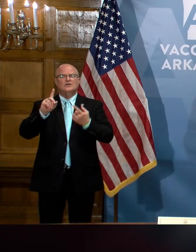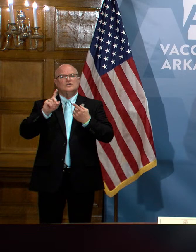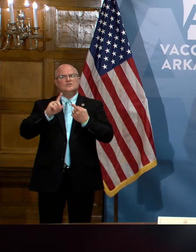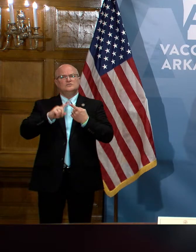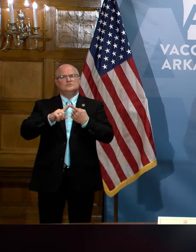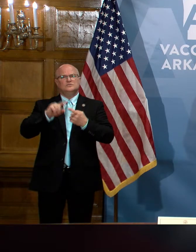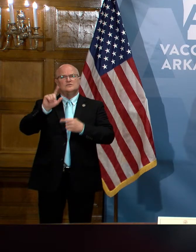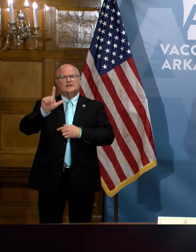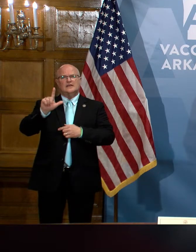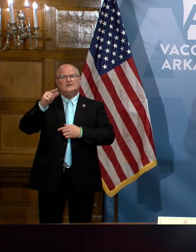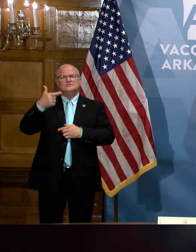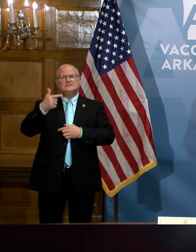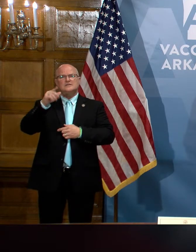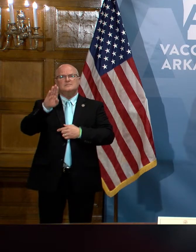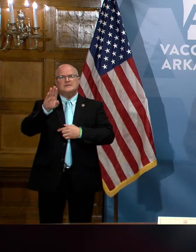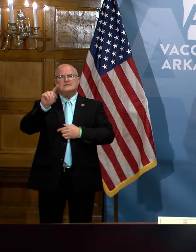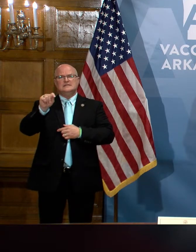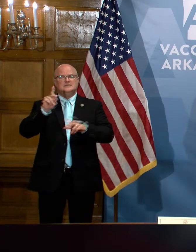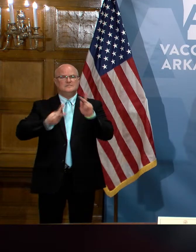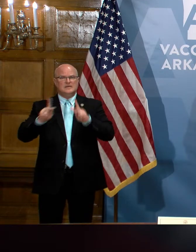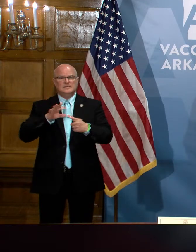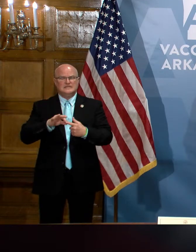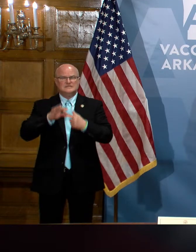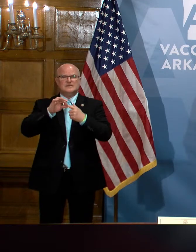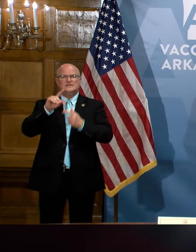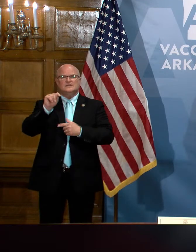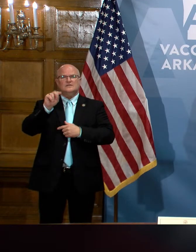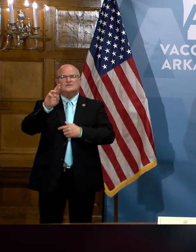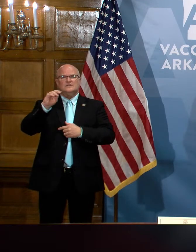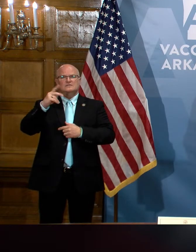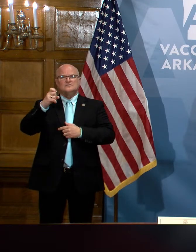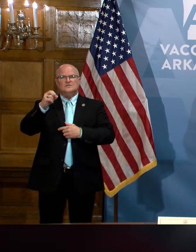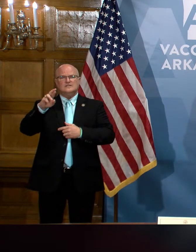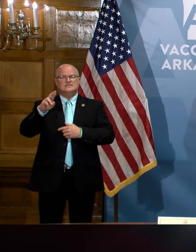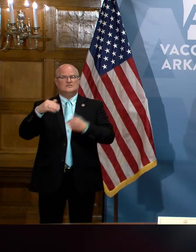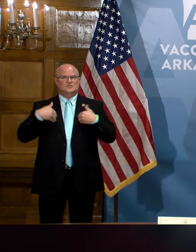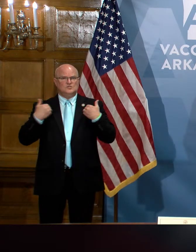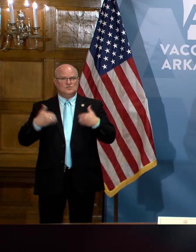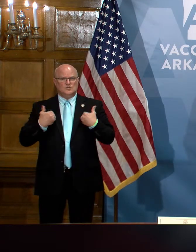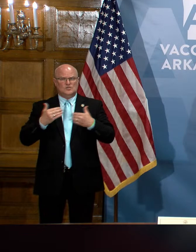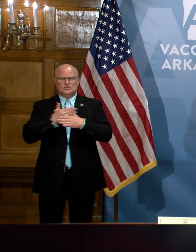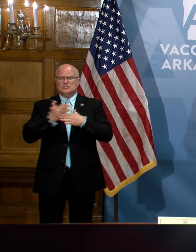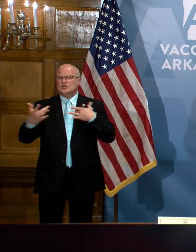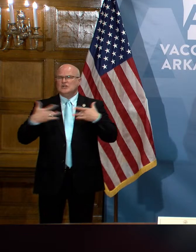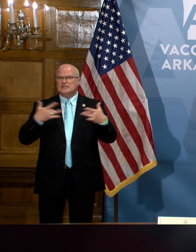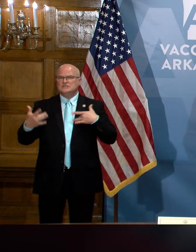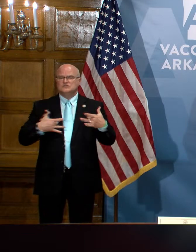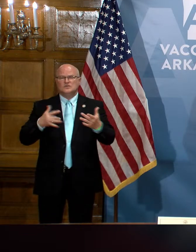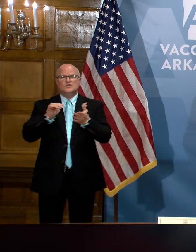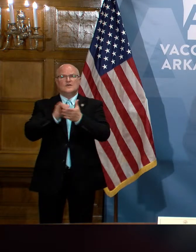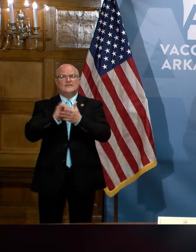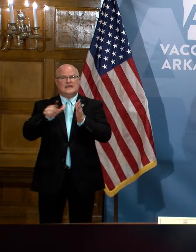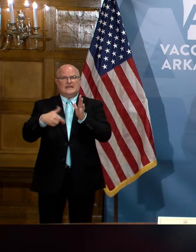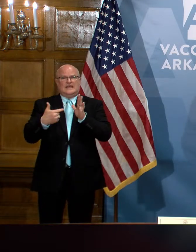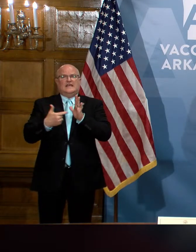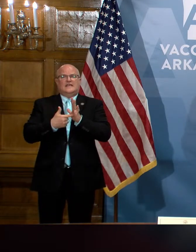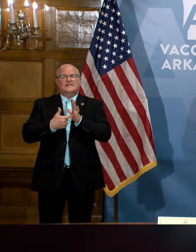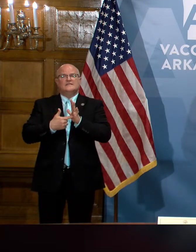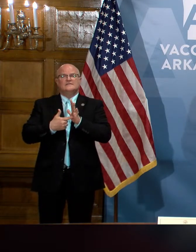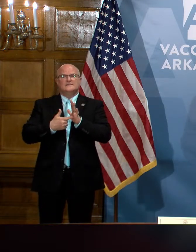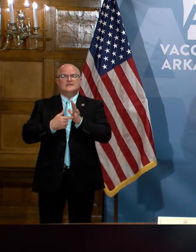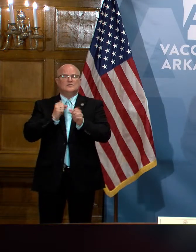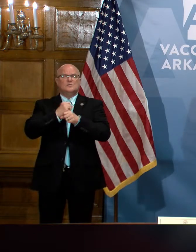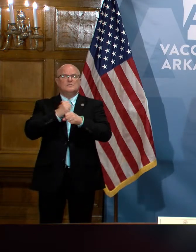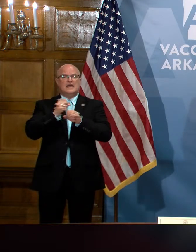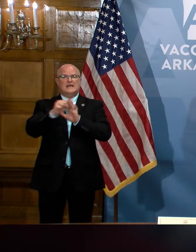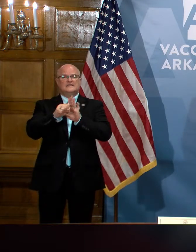to LGBT people, especially transgender youth? Do you share any concerns that this will